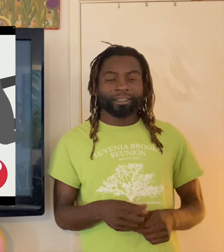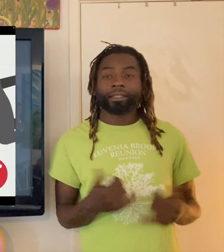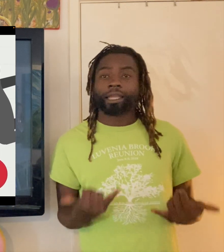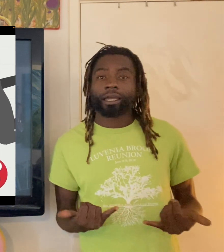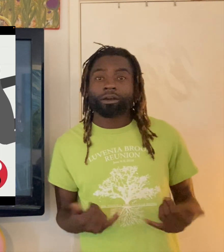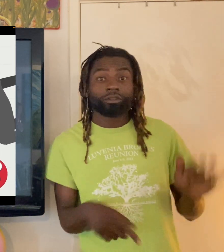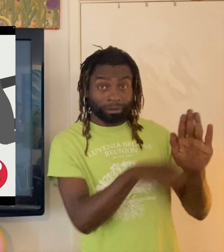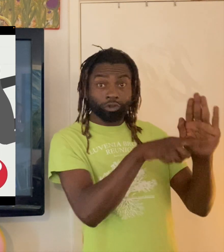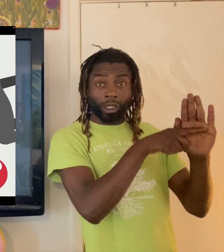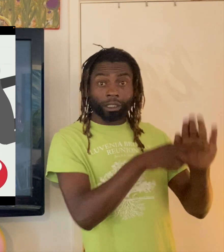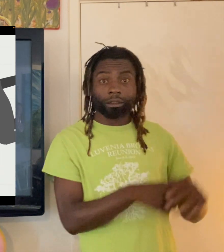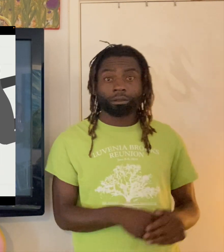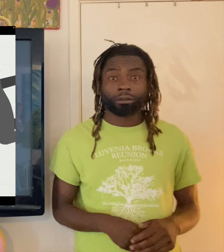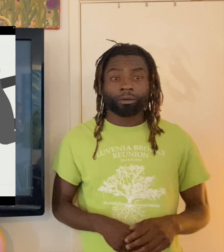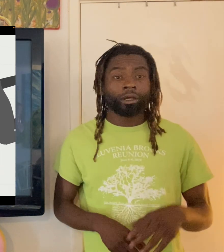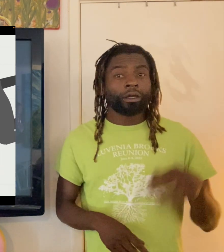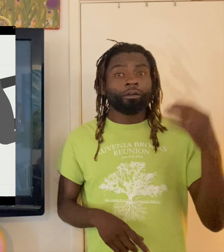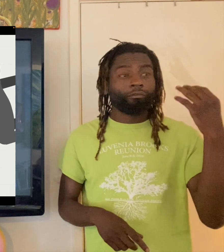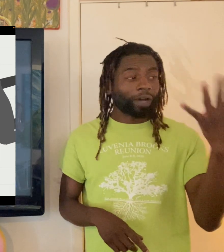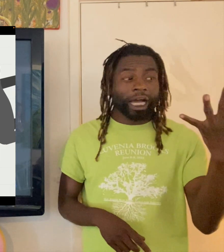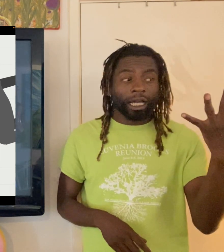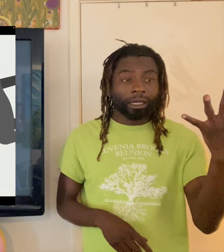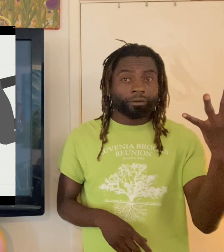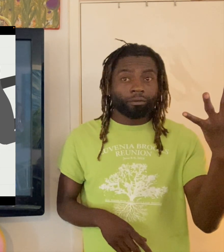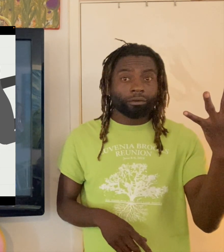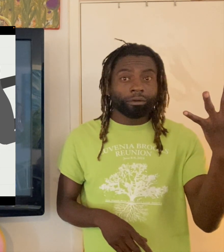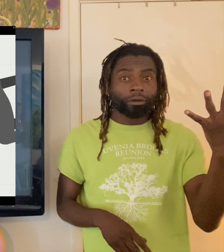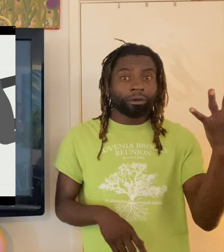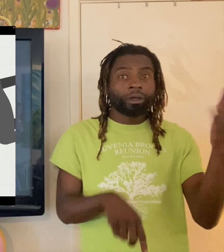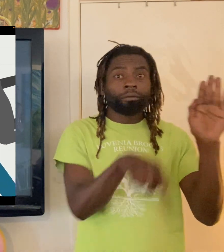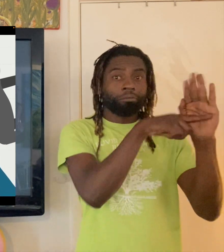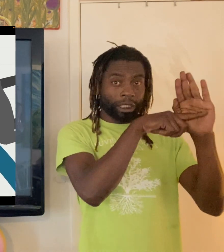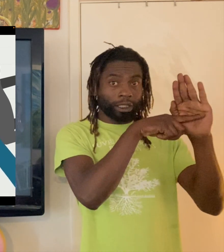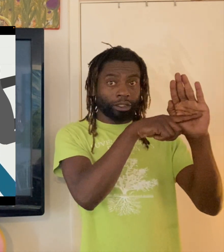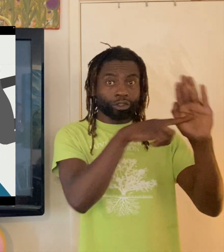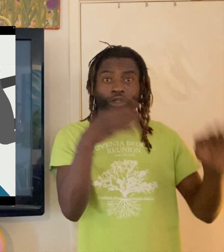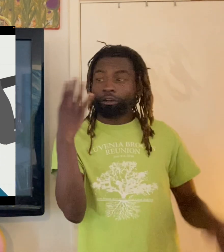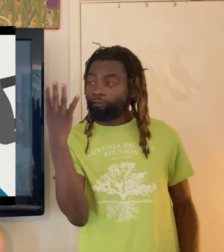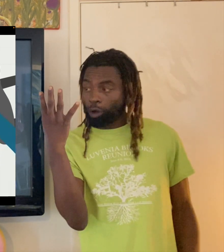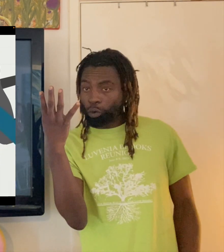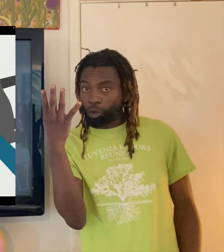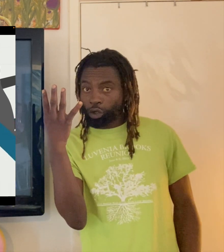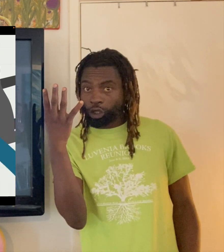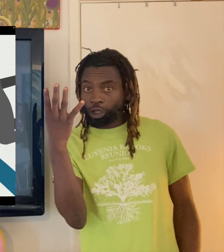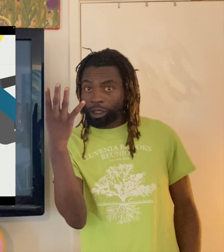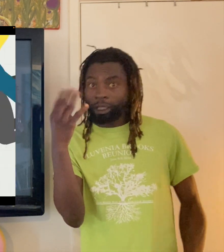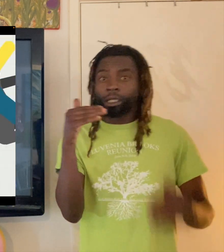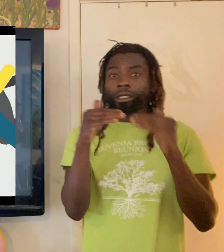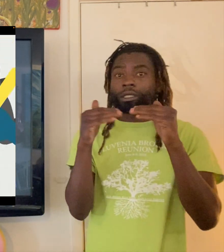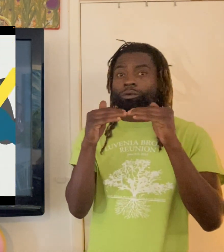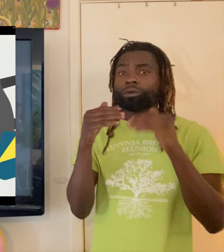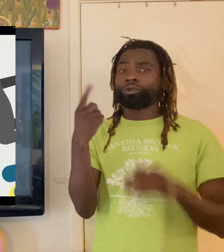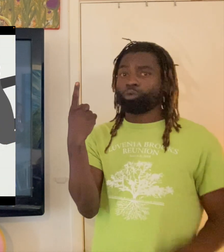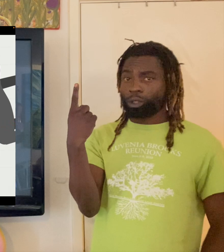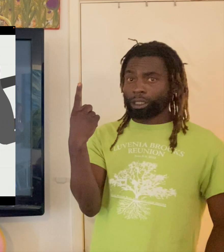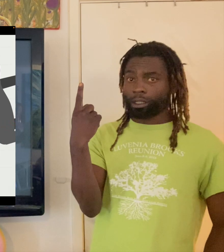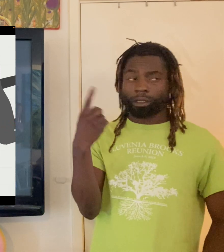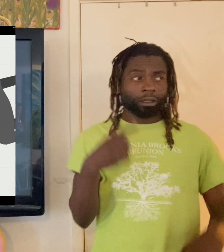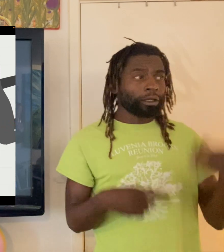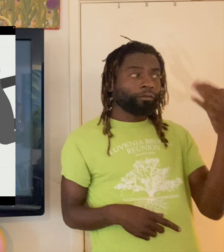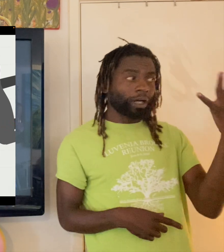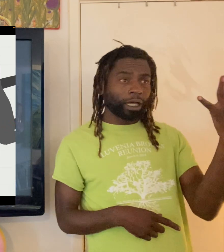Now, subtracting. 5 donuts minus 4 donuts equals 1